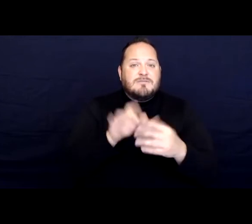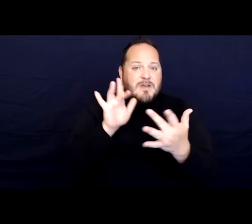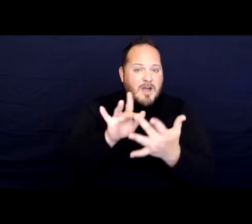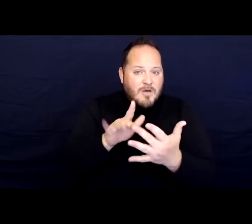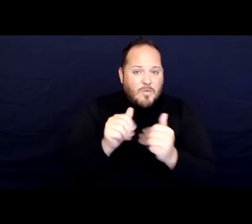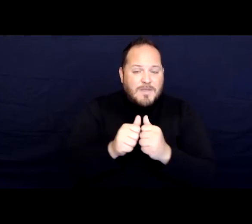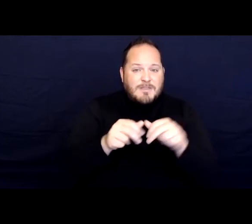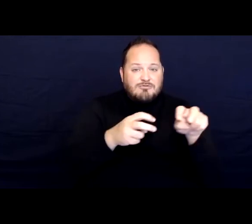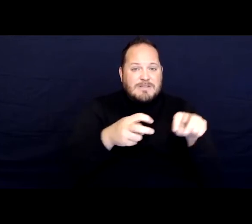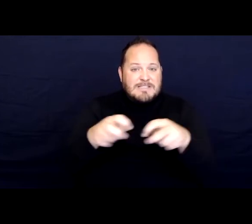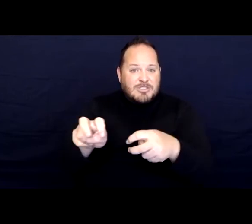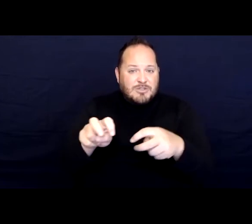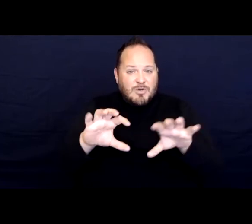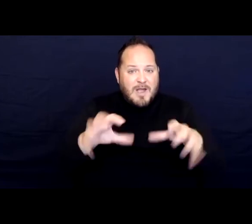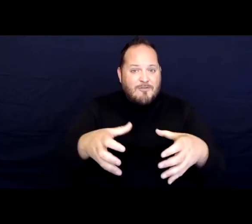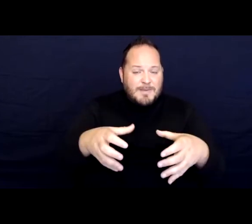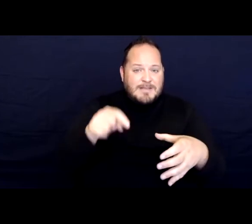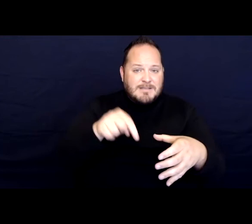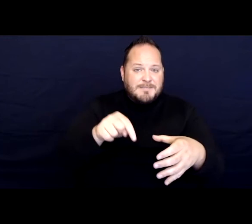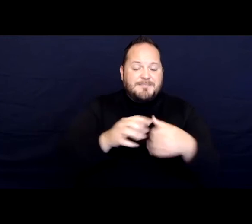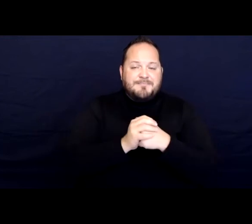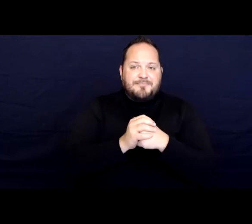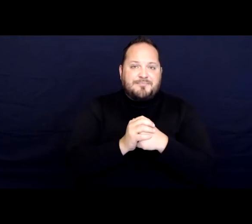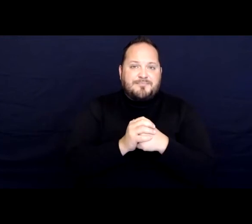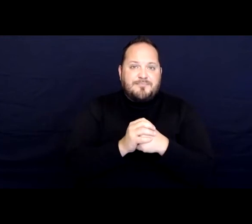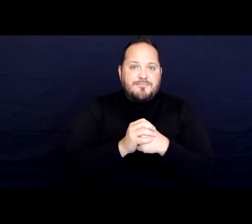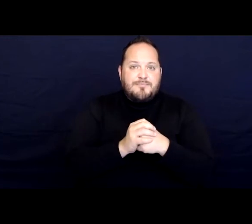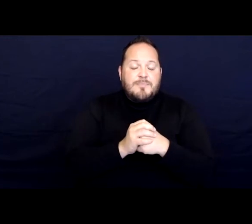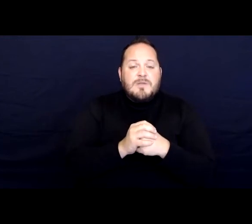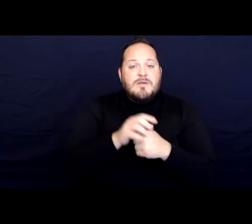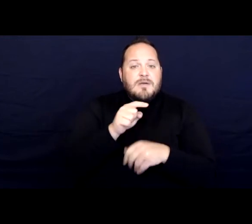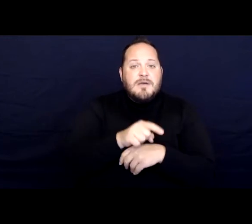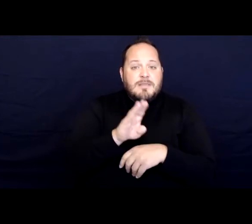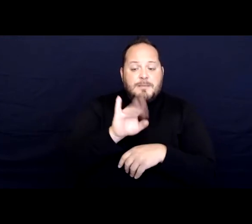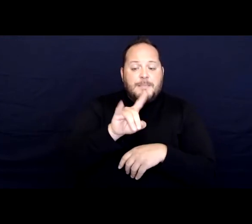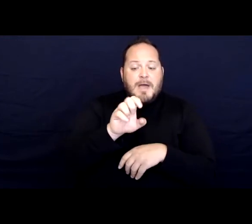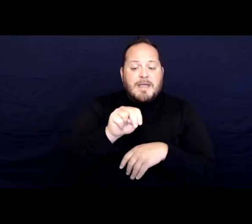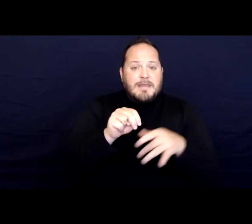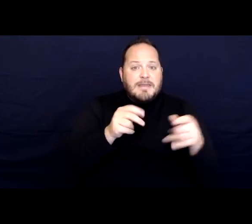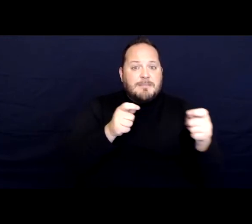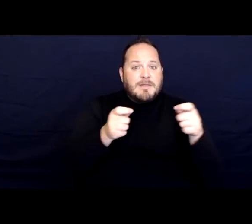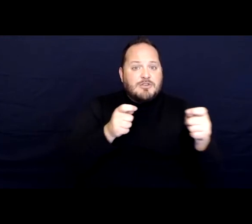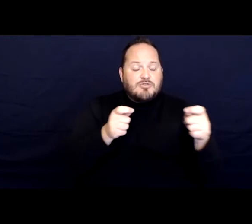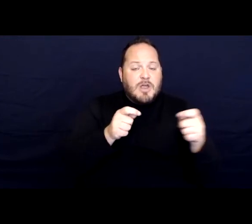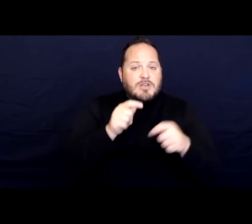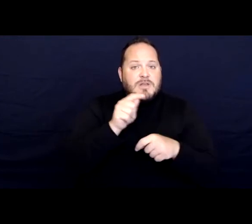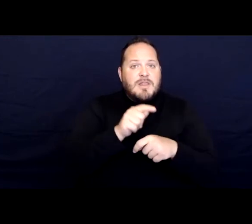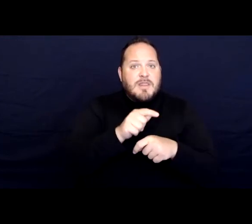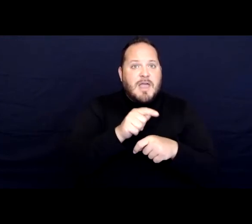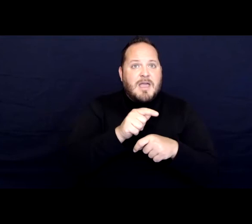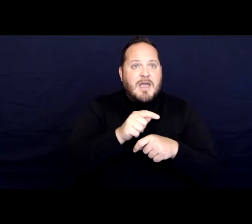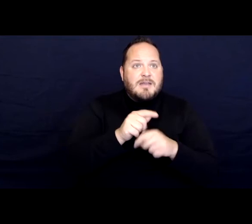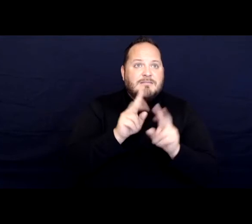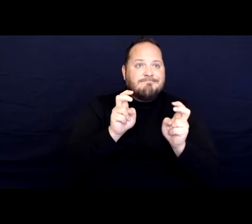of the things that the Biden administration had sort of quietly campaigned